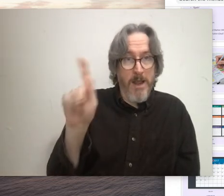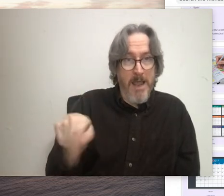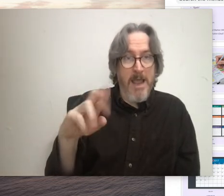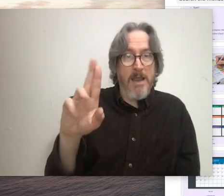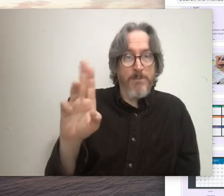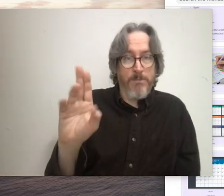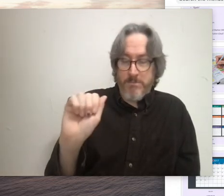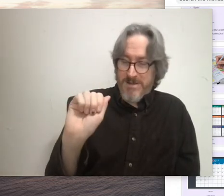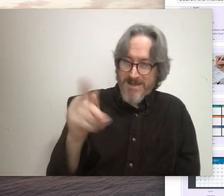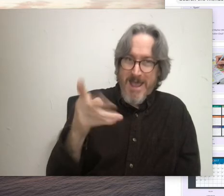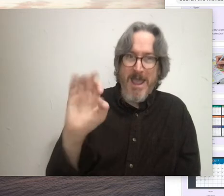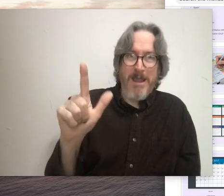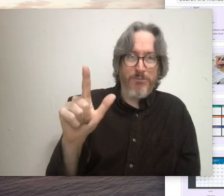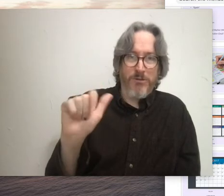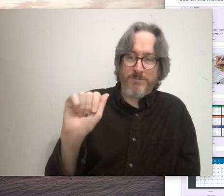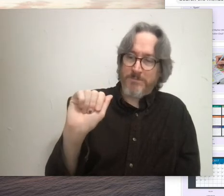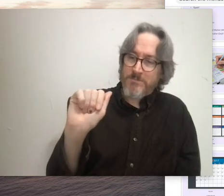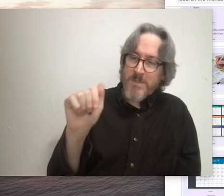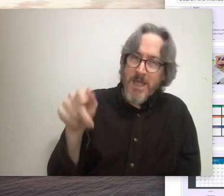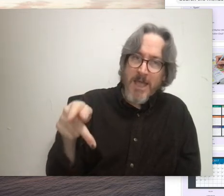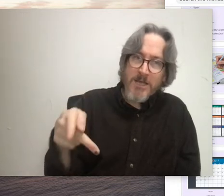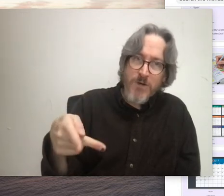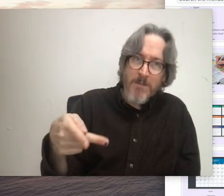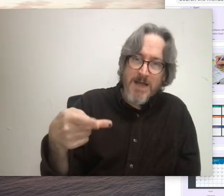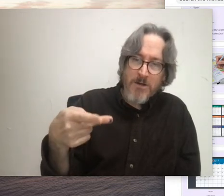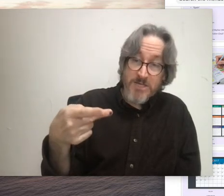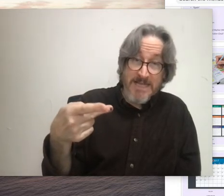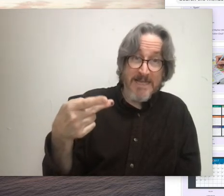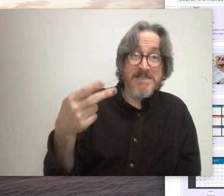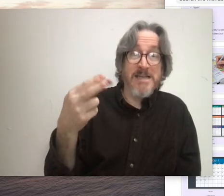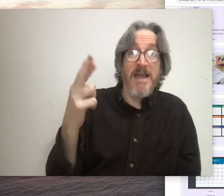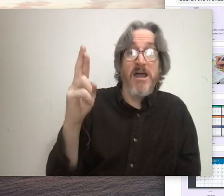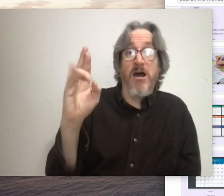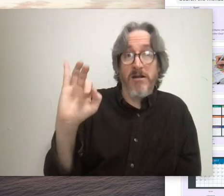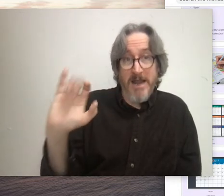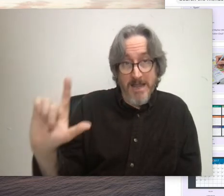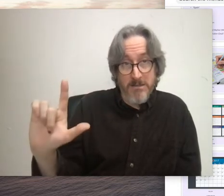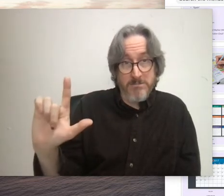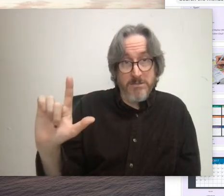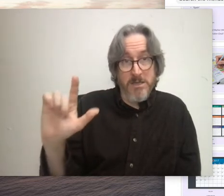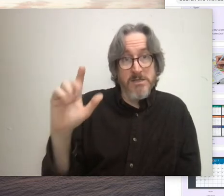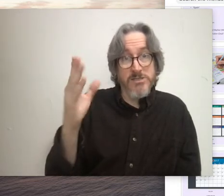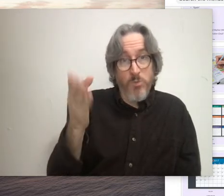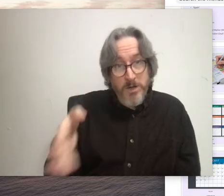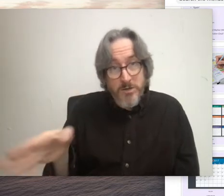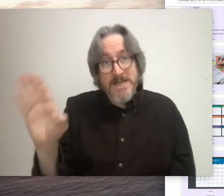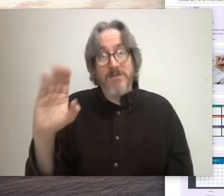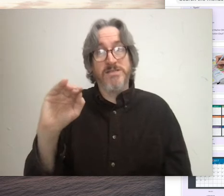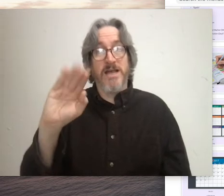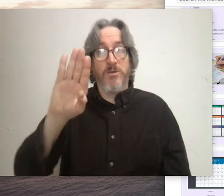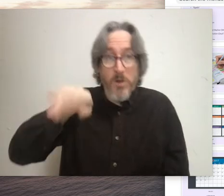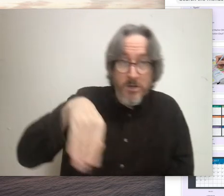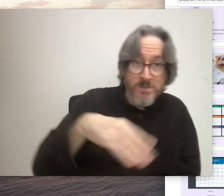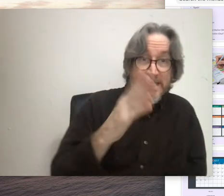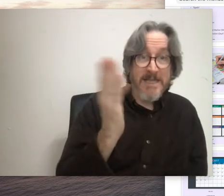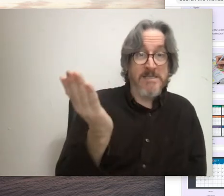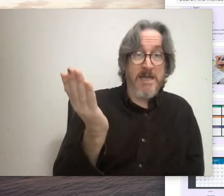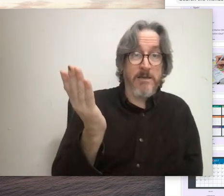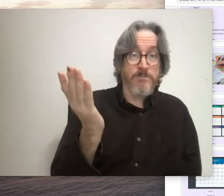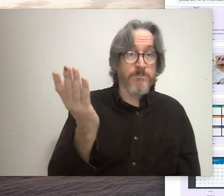Or April, A drop down to the inside R-I-L. So one goes outside, one